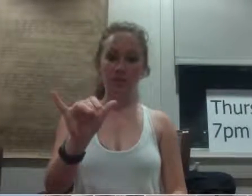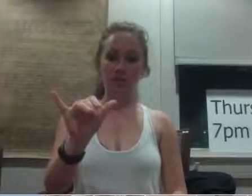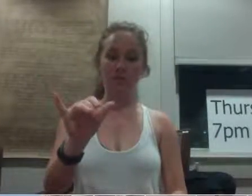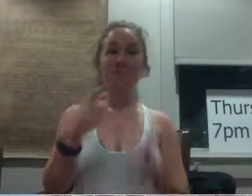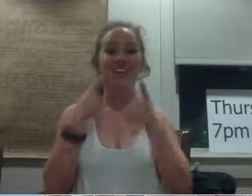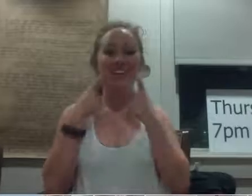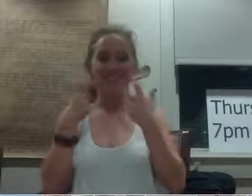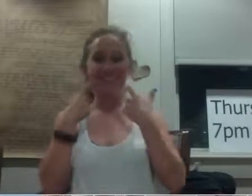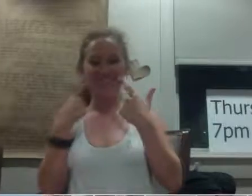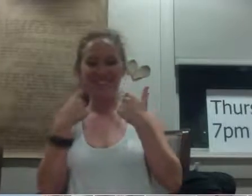comedies,